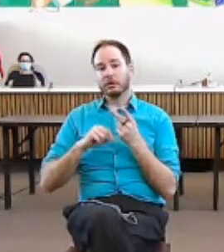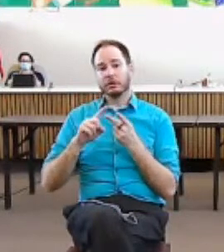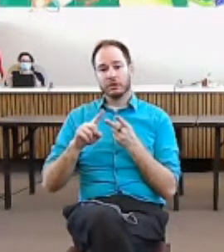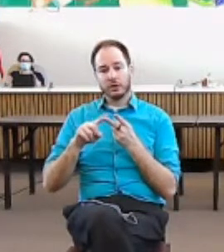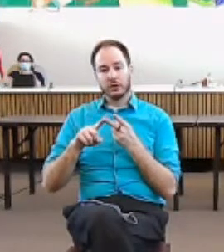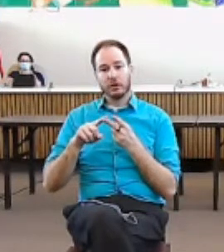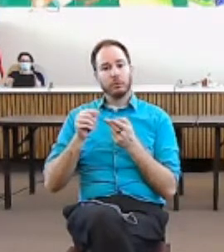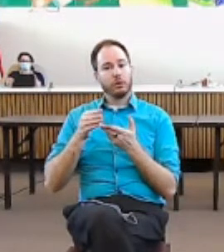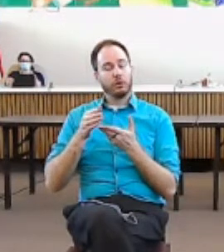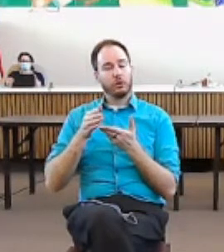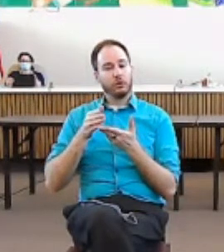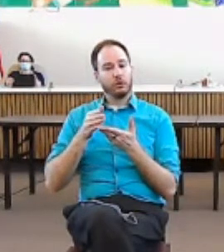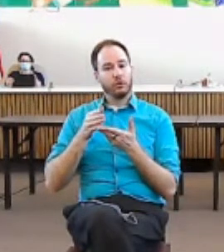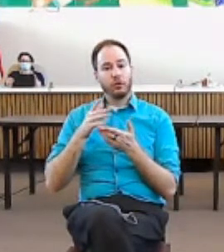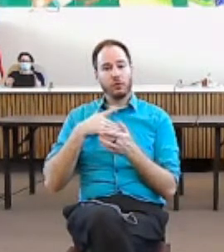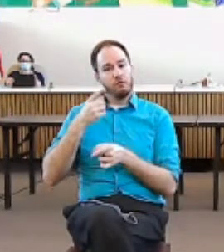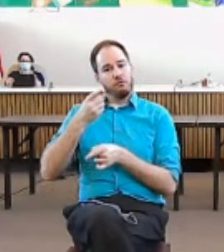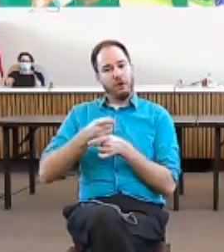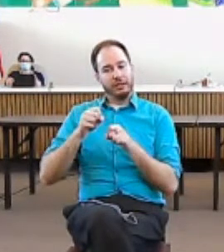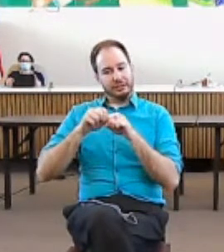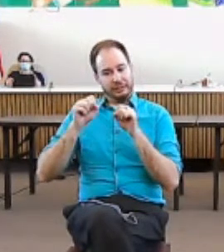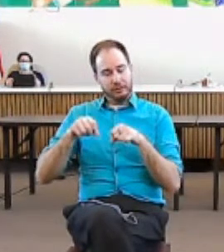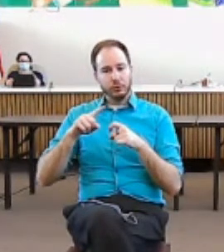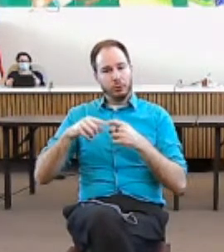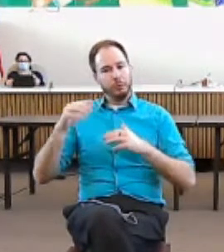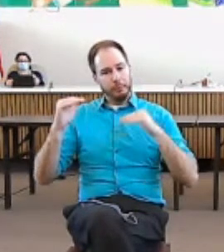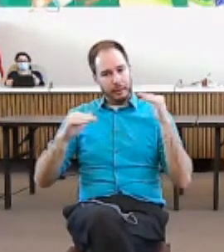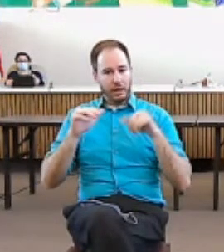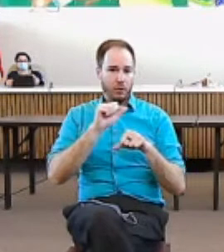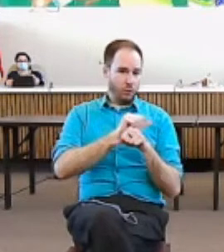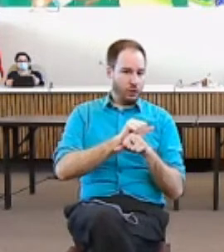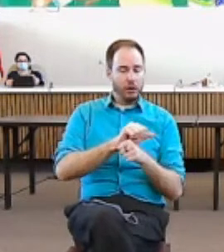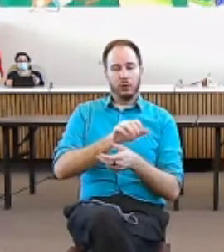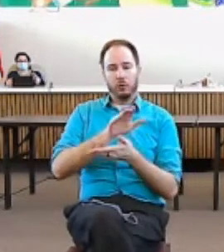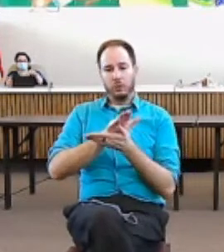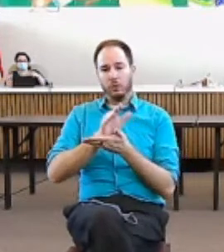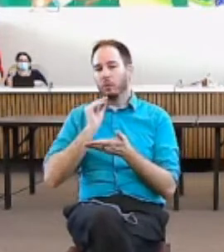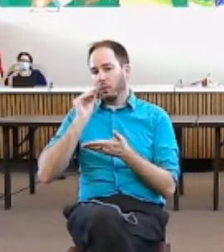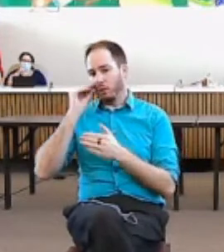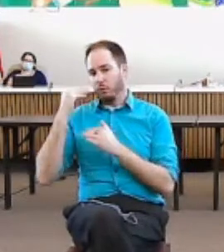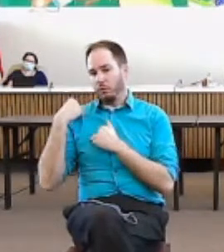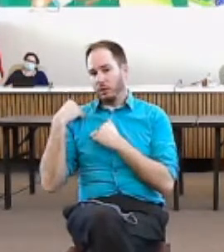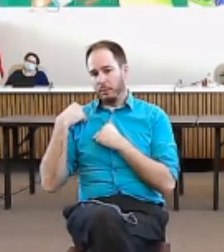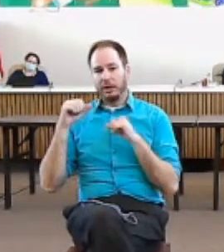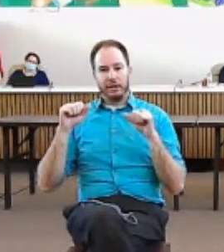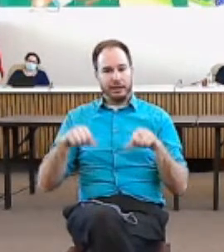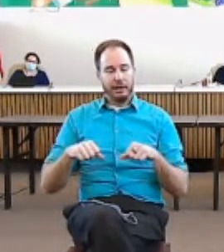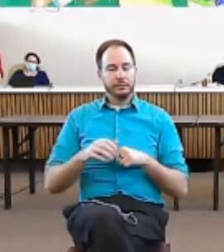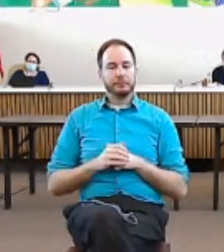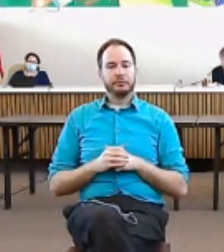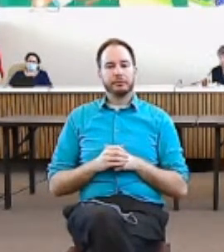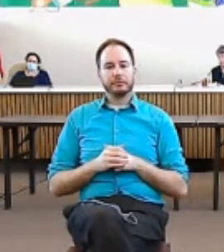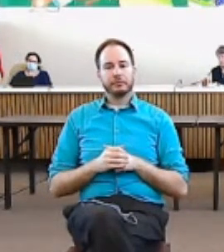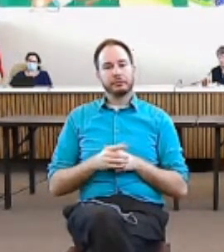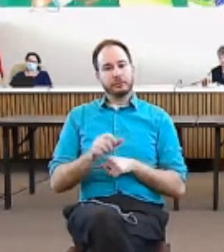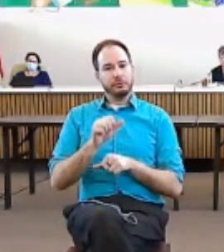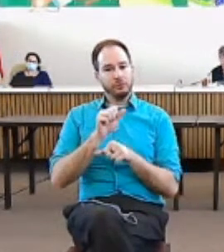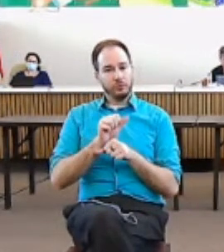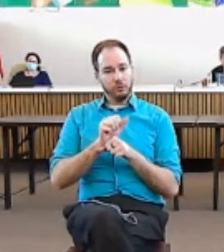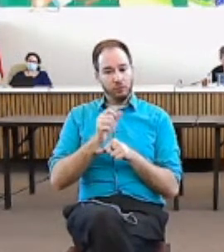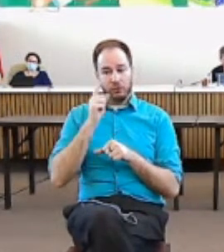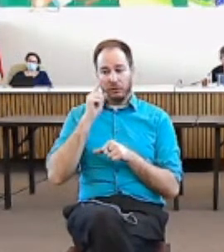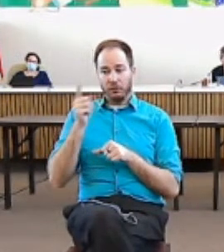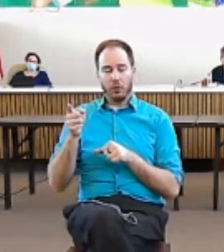right system for her to balance work, school, and home responsibilities. In addition to working with the